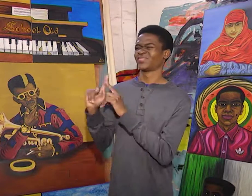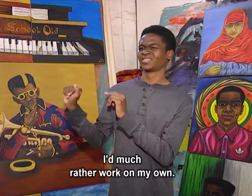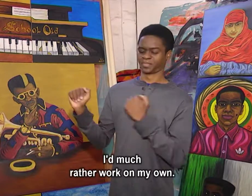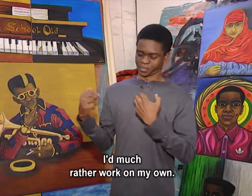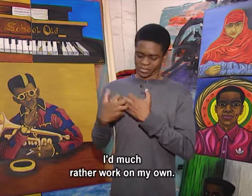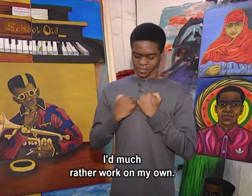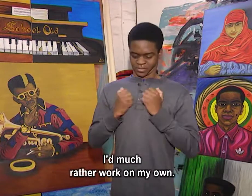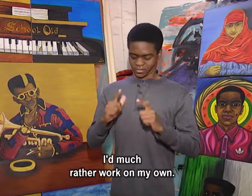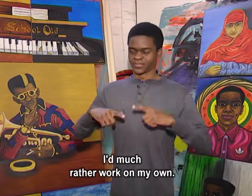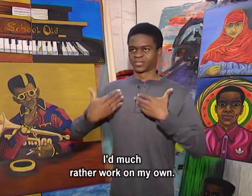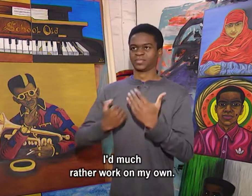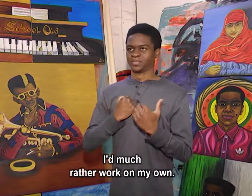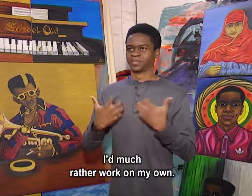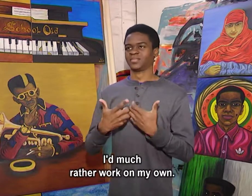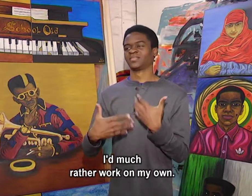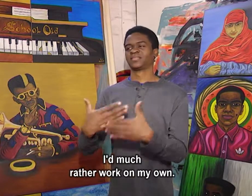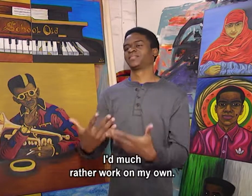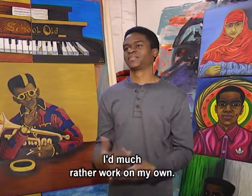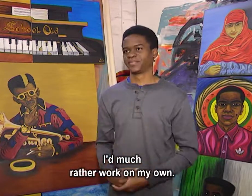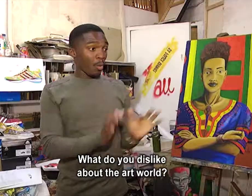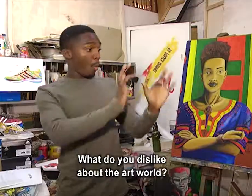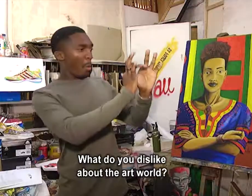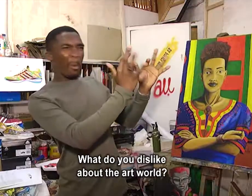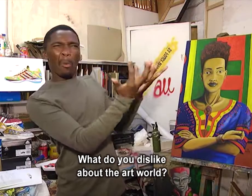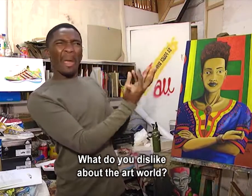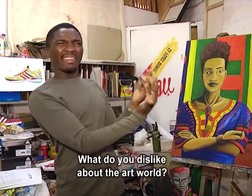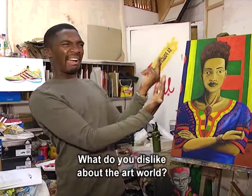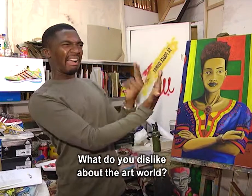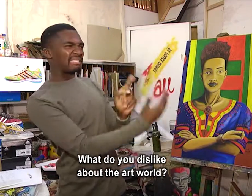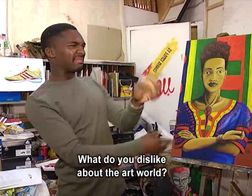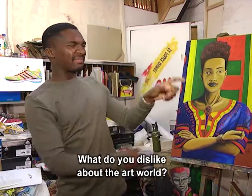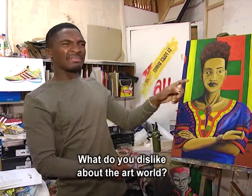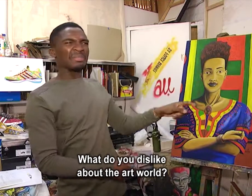I'd much rather work on my own. What do you dislike about the art world?